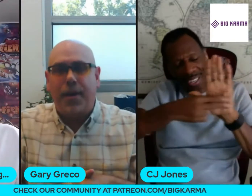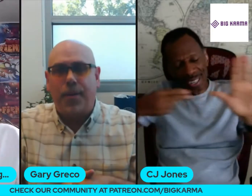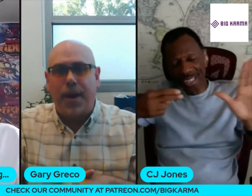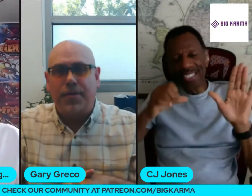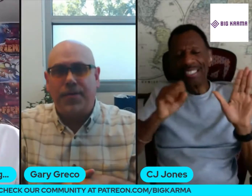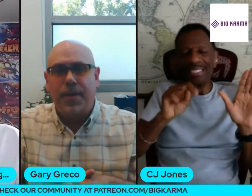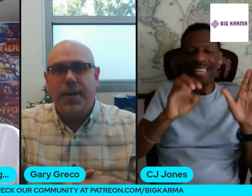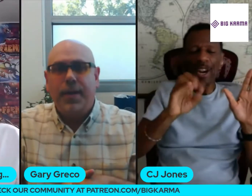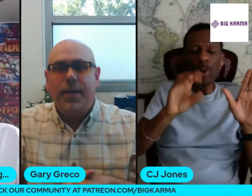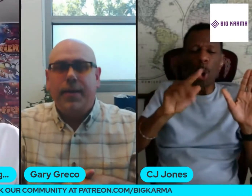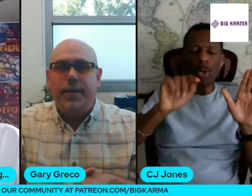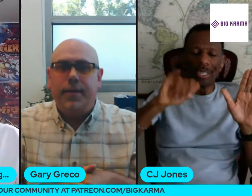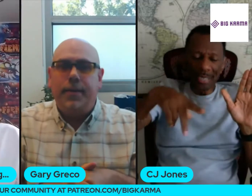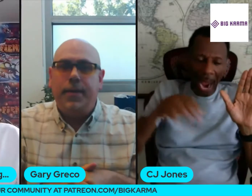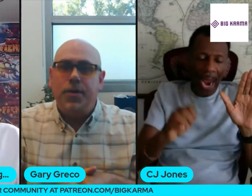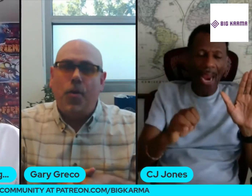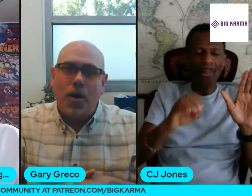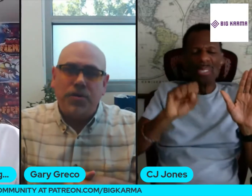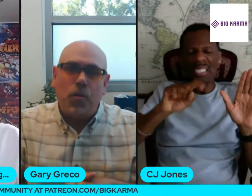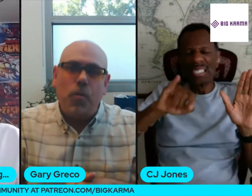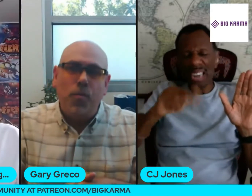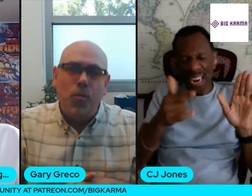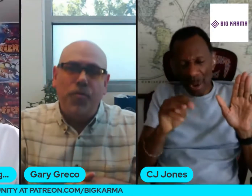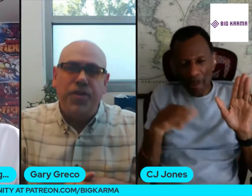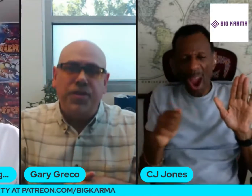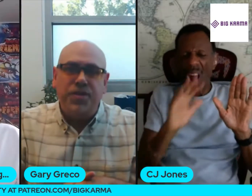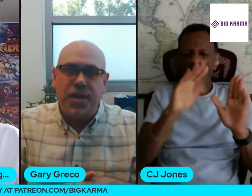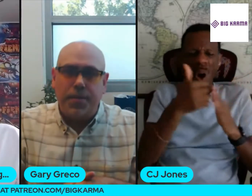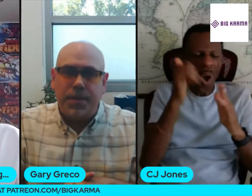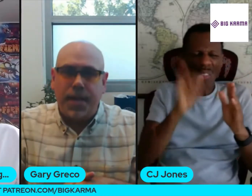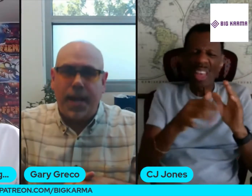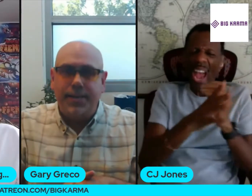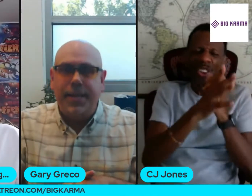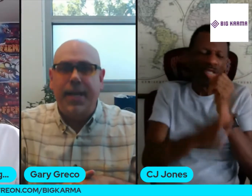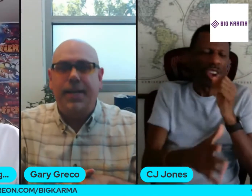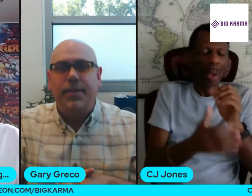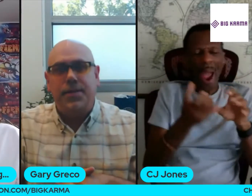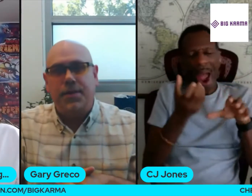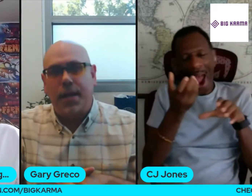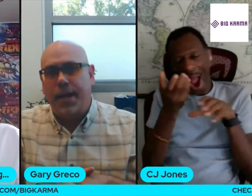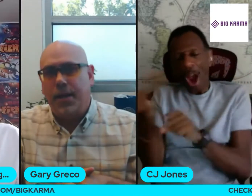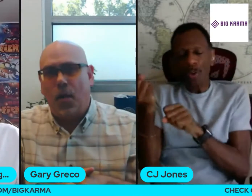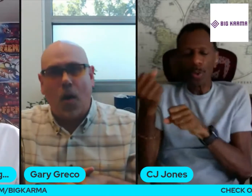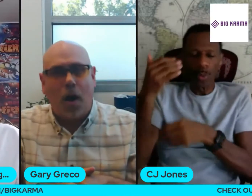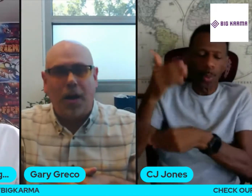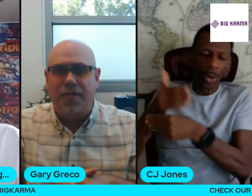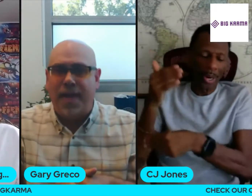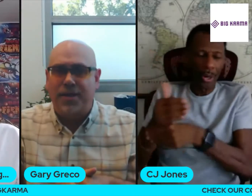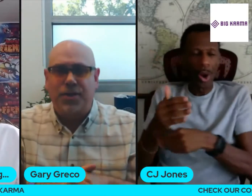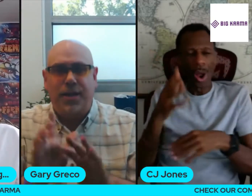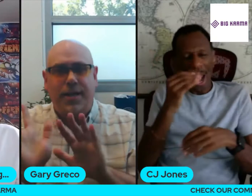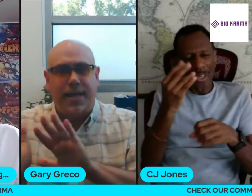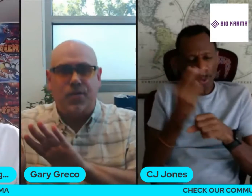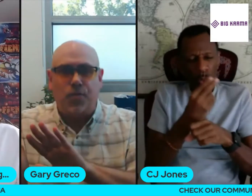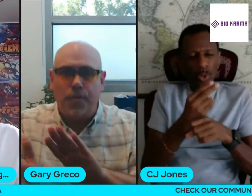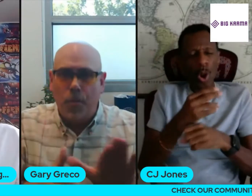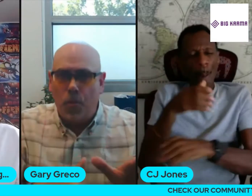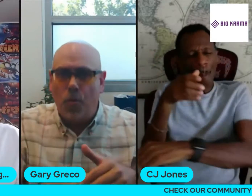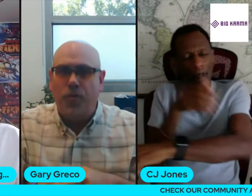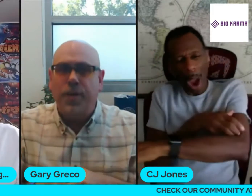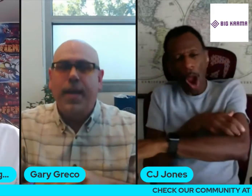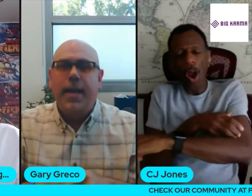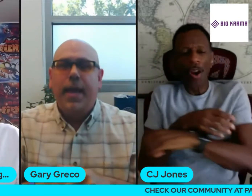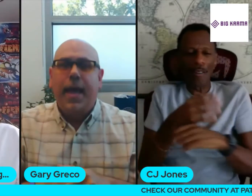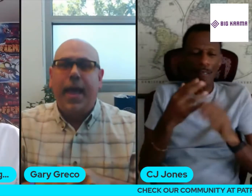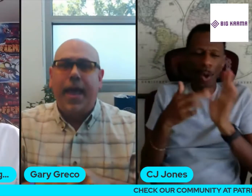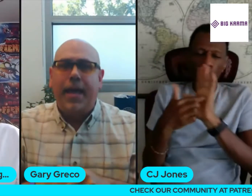different backgrounds. You also remove the stigmatizing, and all of that shit gets